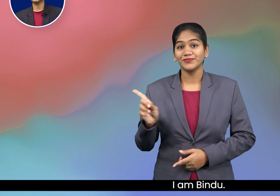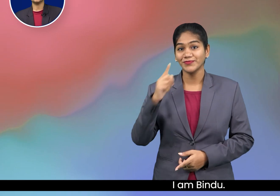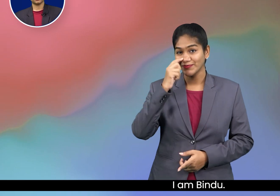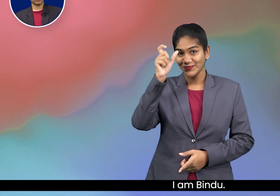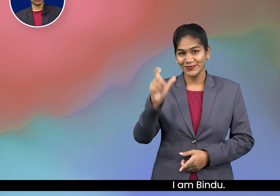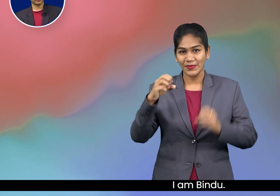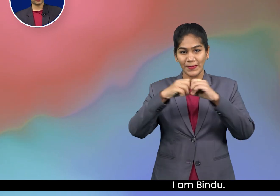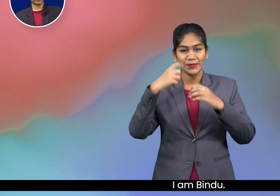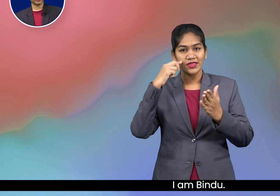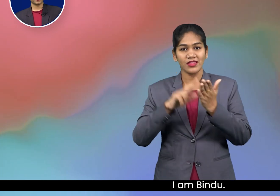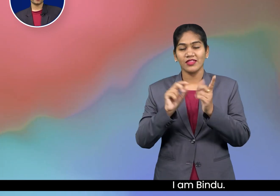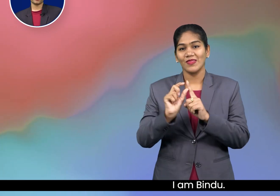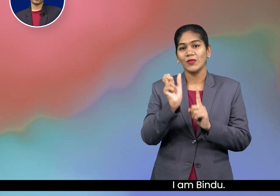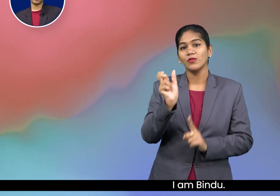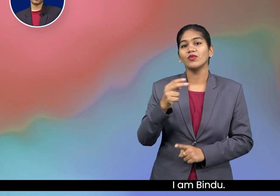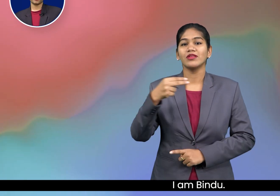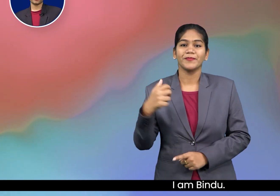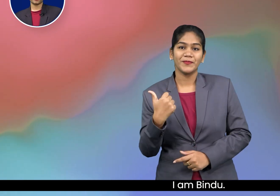I am Bindu.